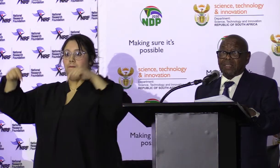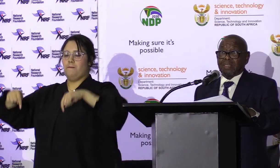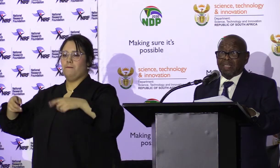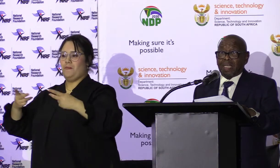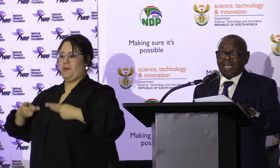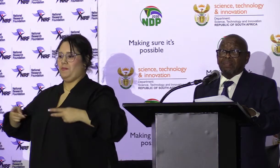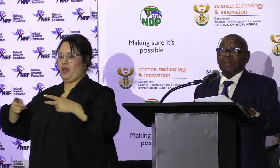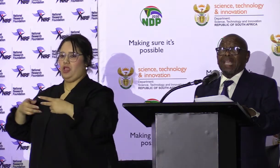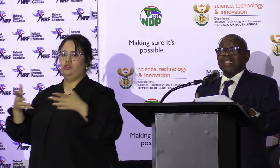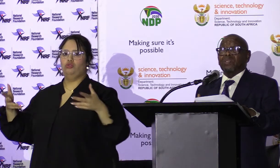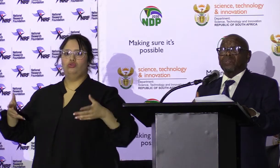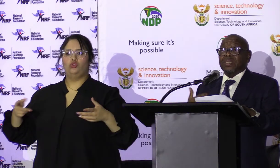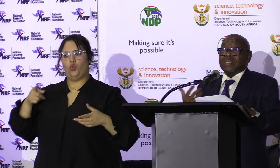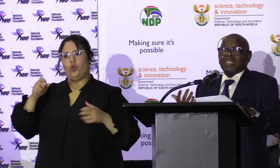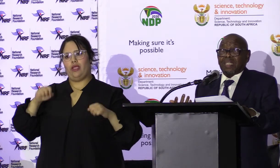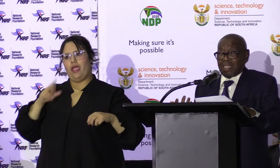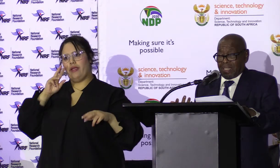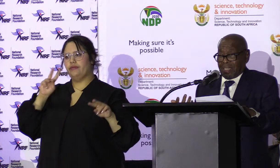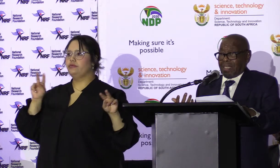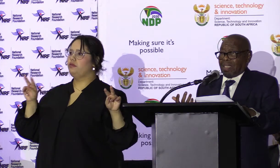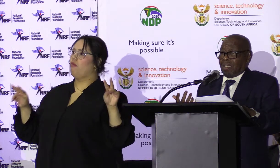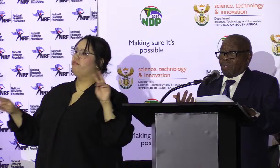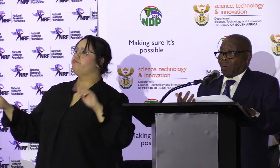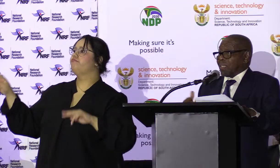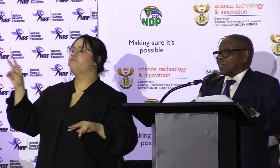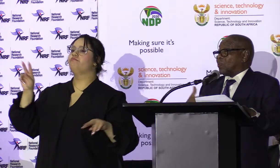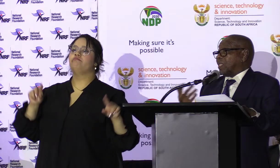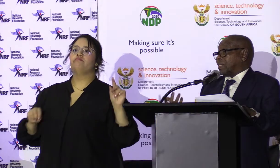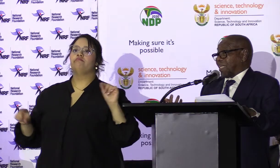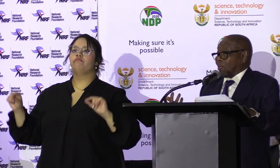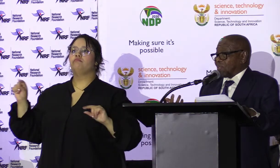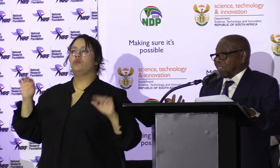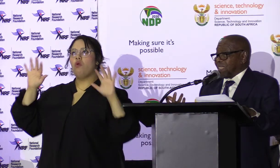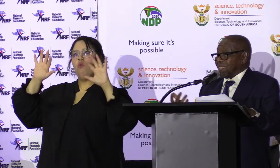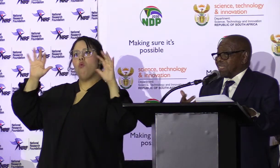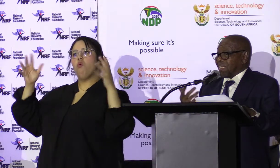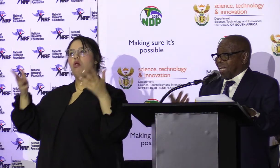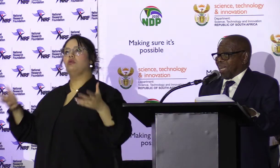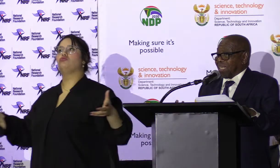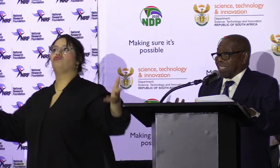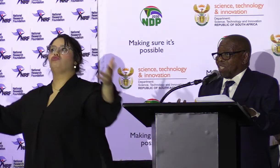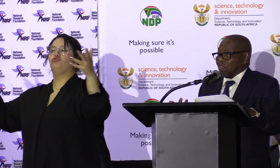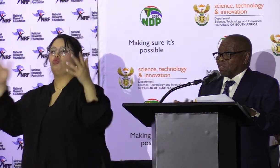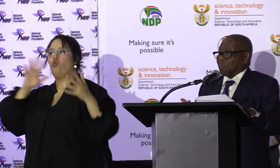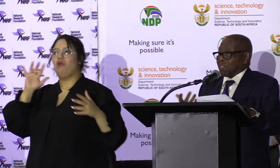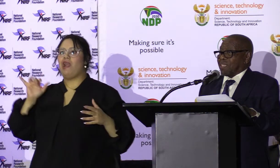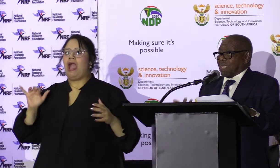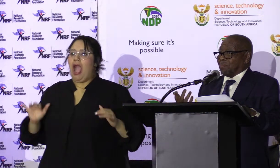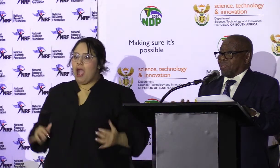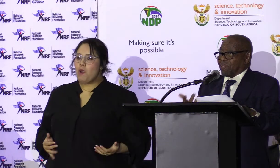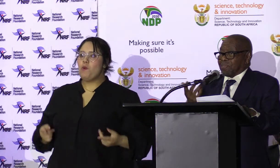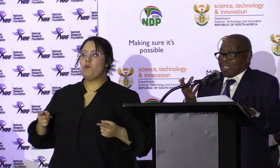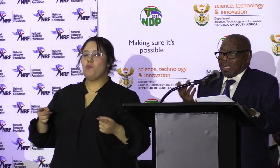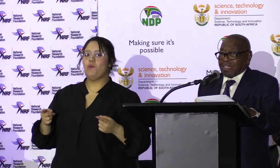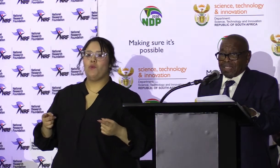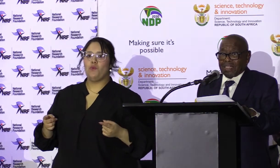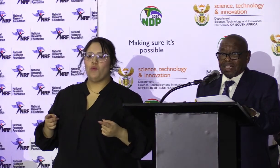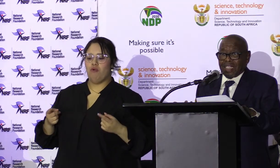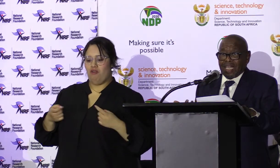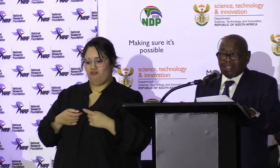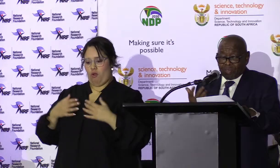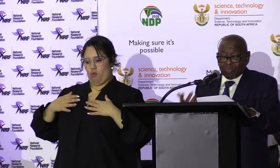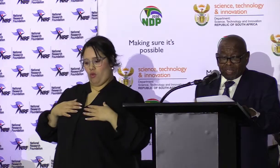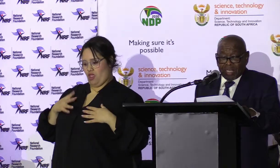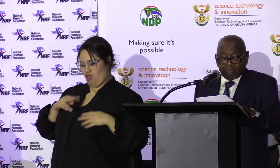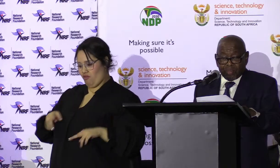a place and begin to see what the world out there is like from the standpoint of